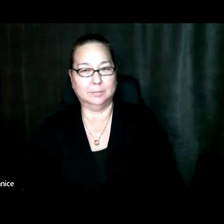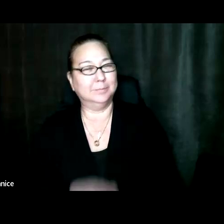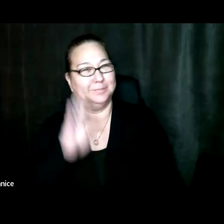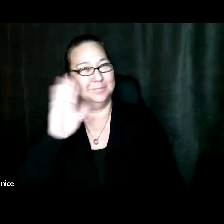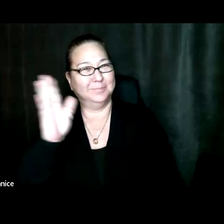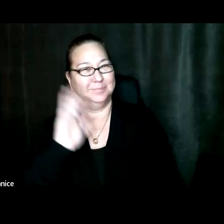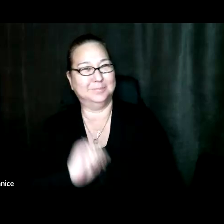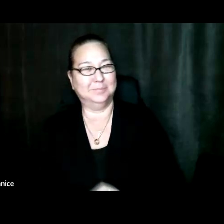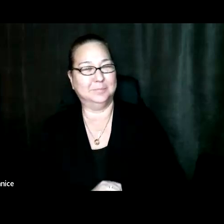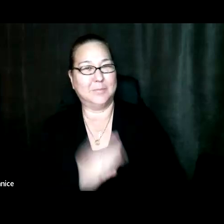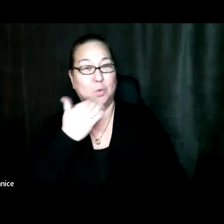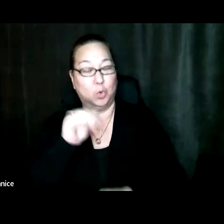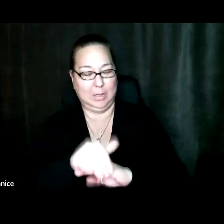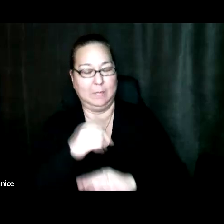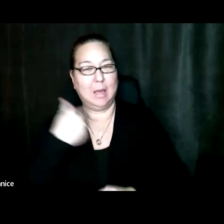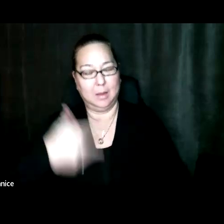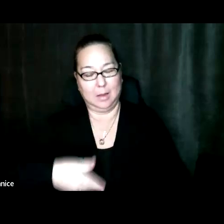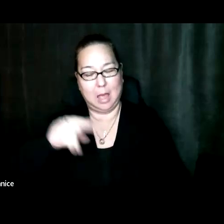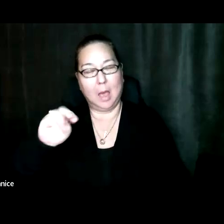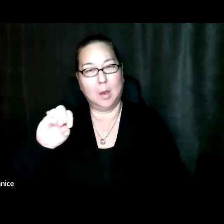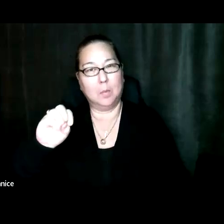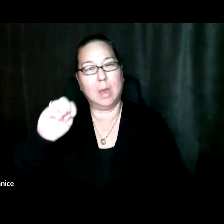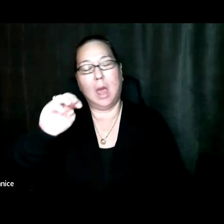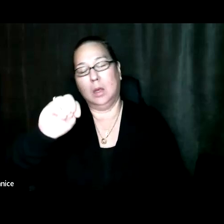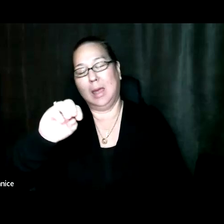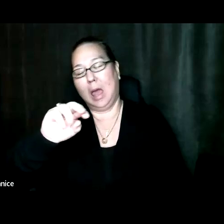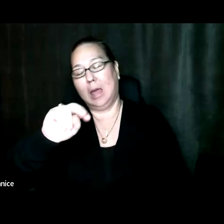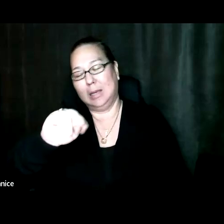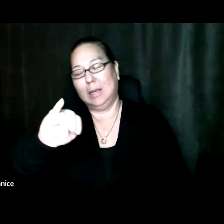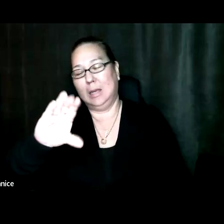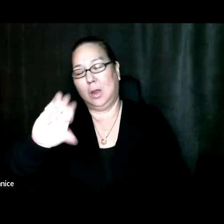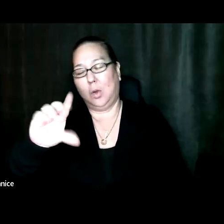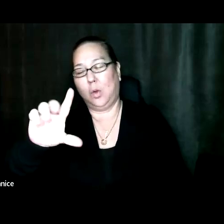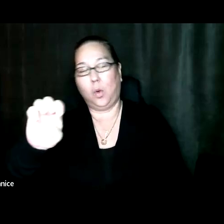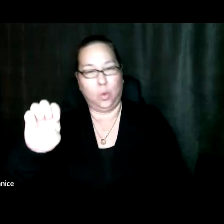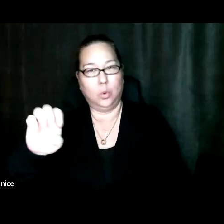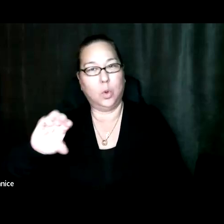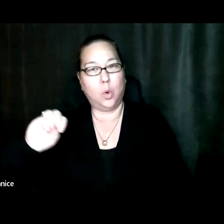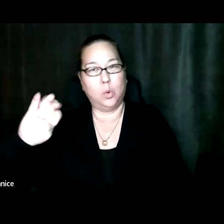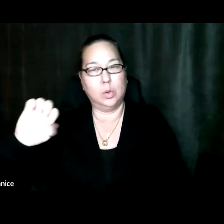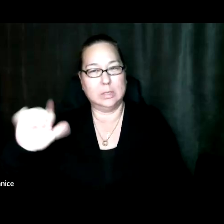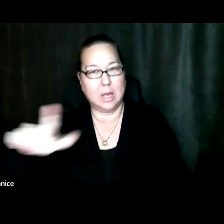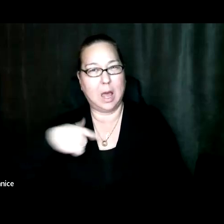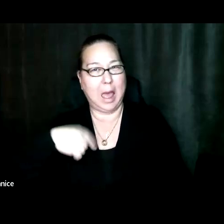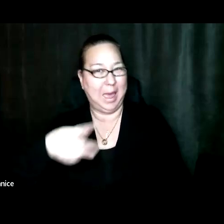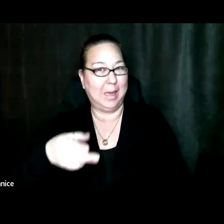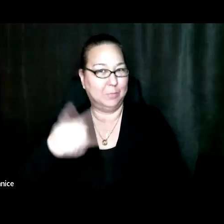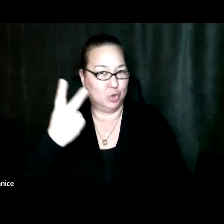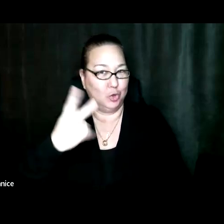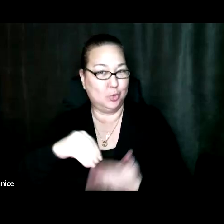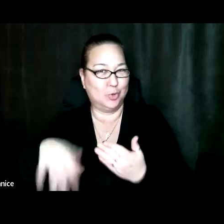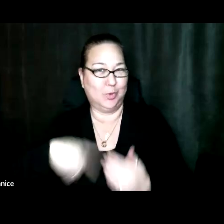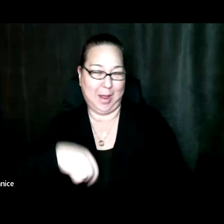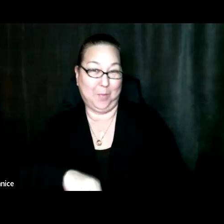Hi, good evening. My name is Nicole O'Neill, and I am the proud parent of 2 students at the Linden Pilot School in West